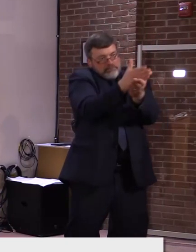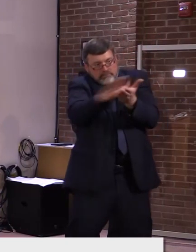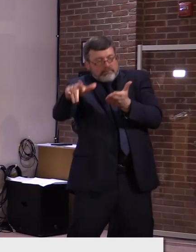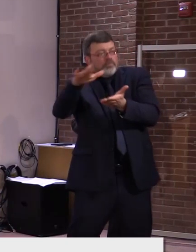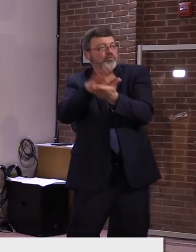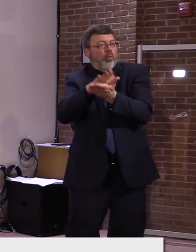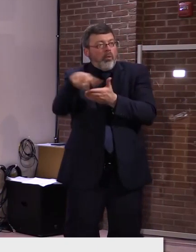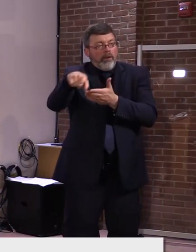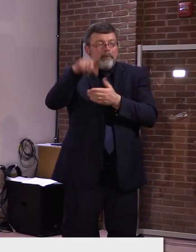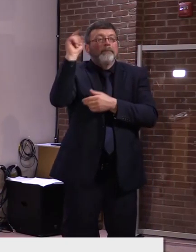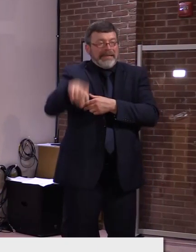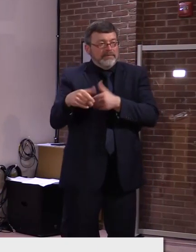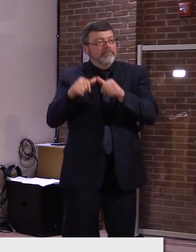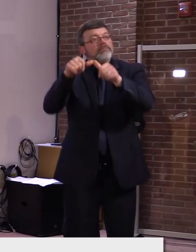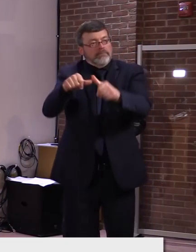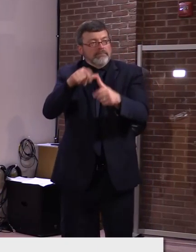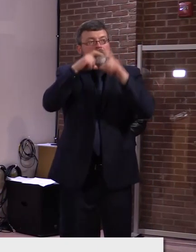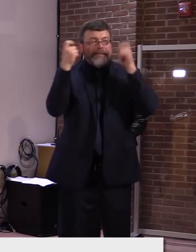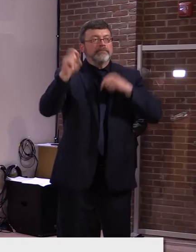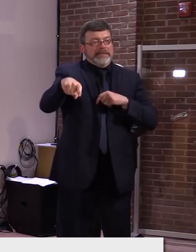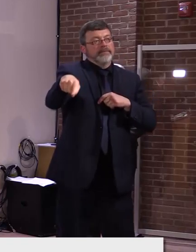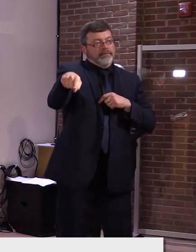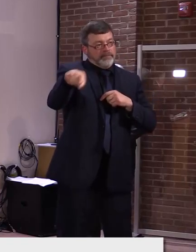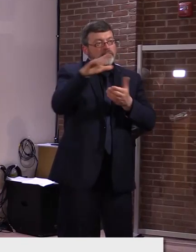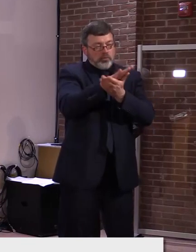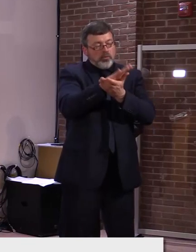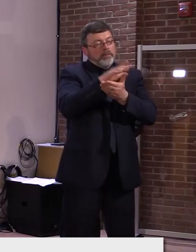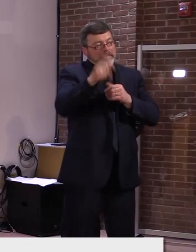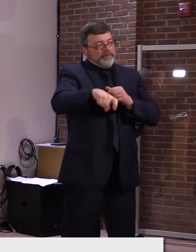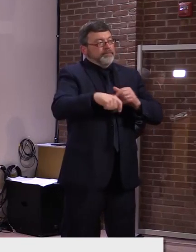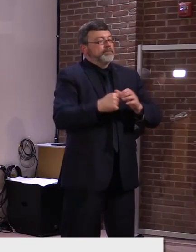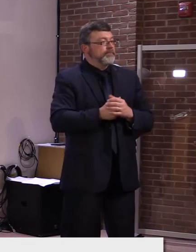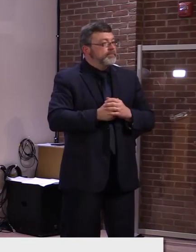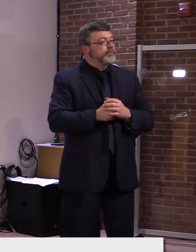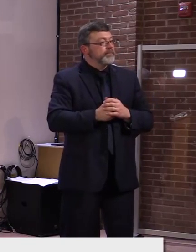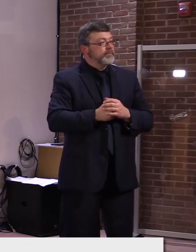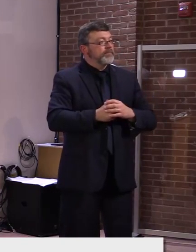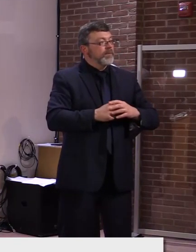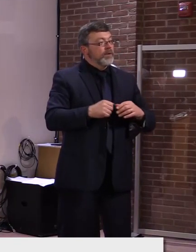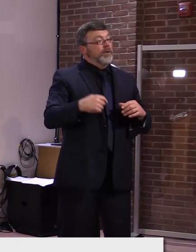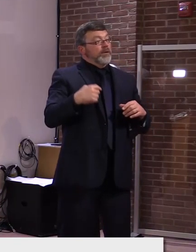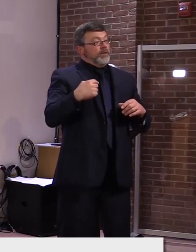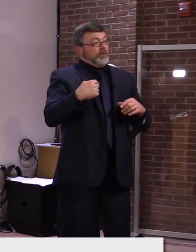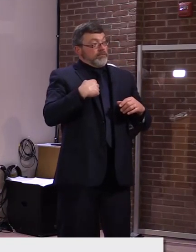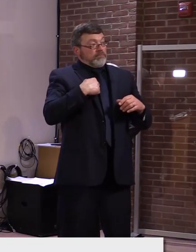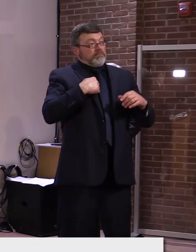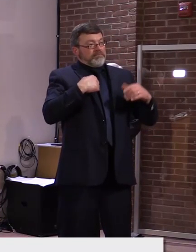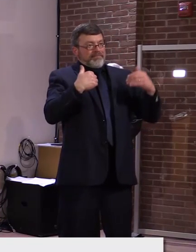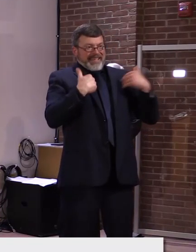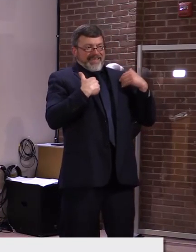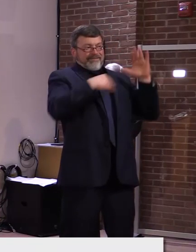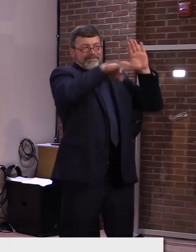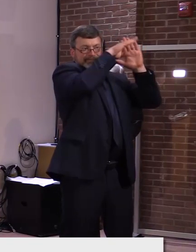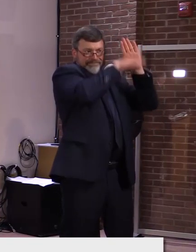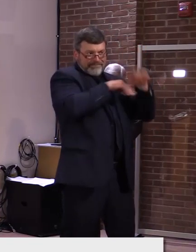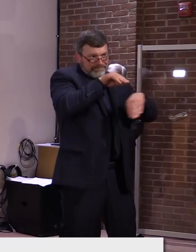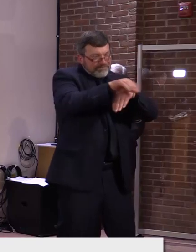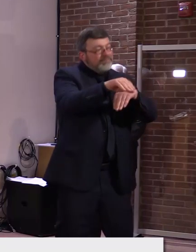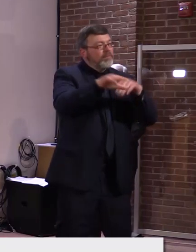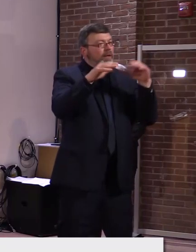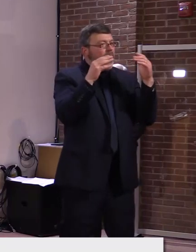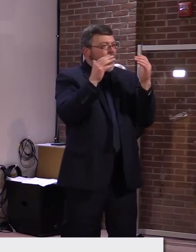CDC's recommendations provide the necessary tools to safely operate schools for full in-person, regardless of the vaccination status